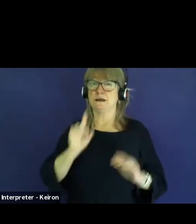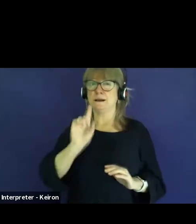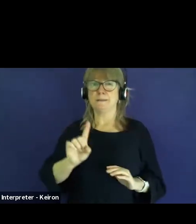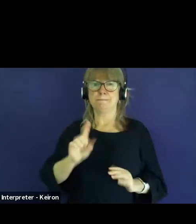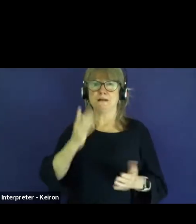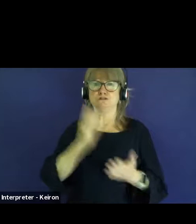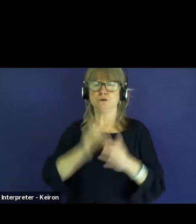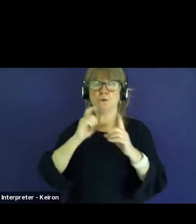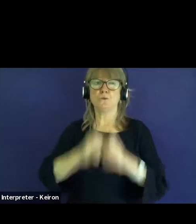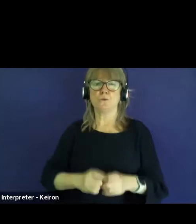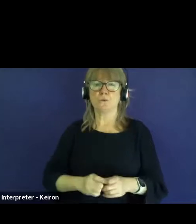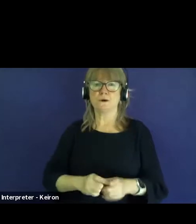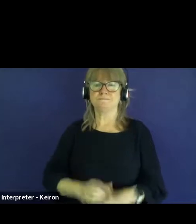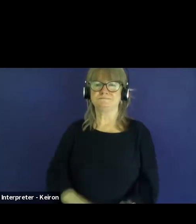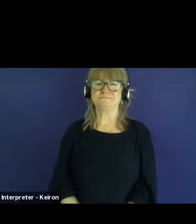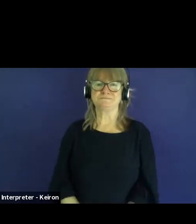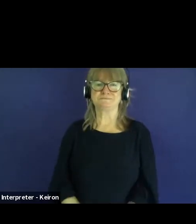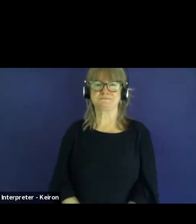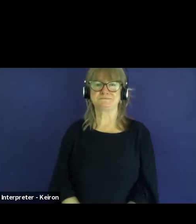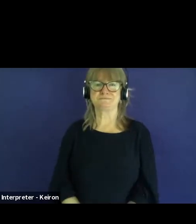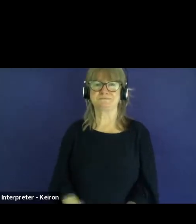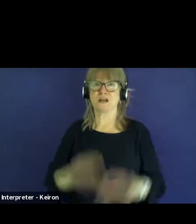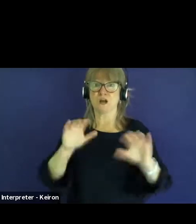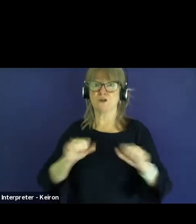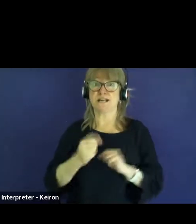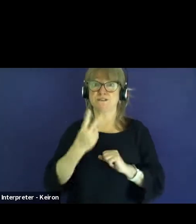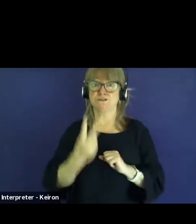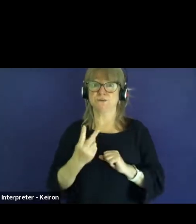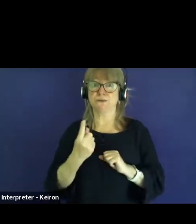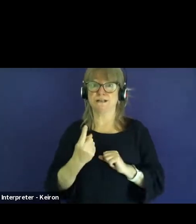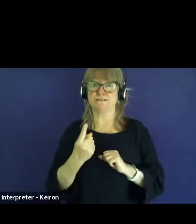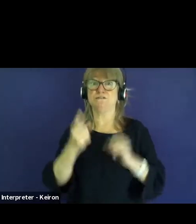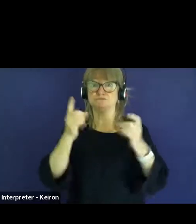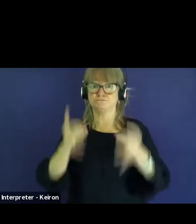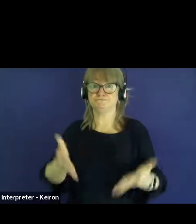feels tough. All right, walking plank in 2, 1.